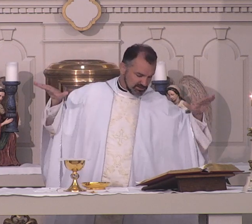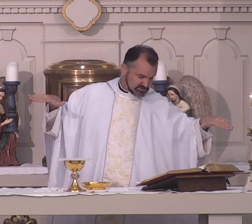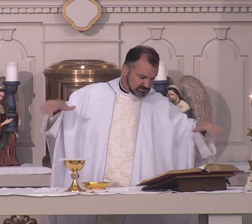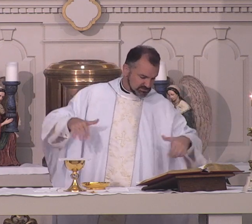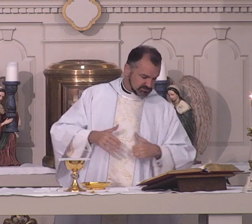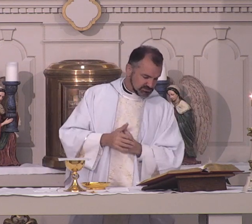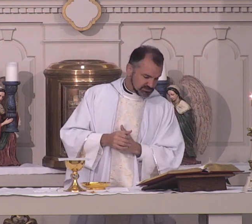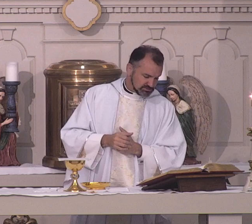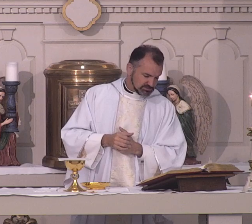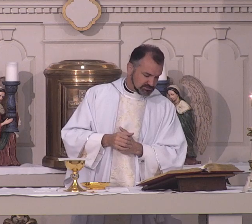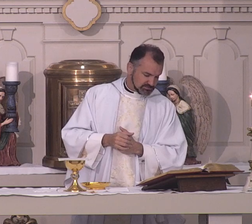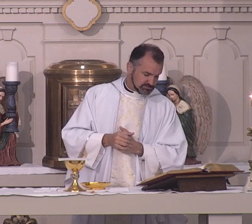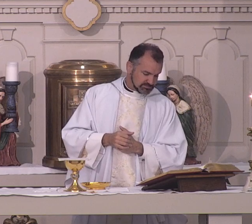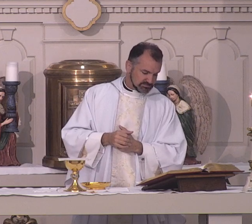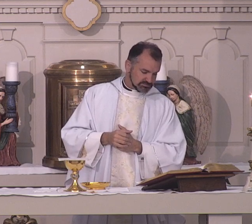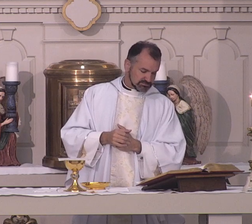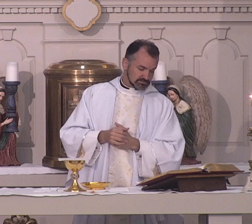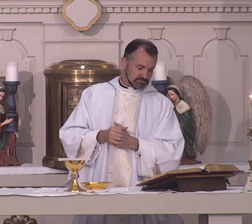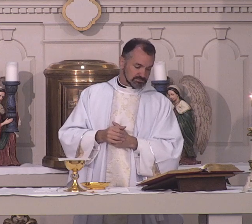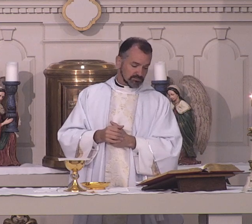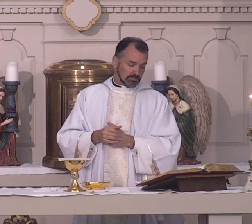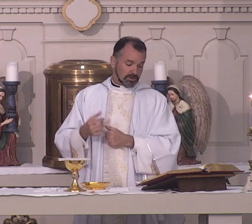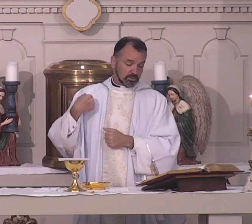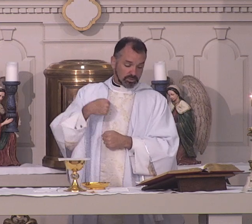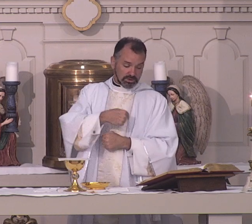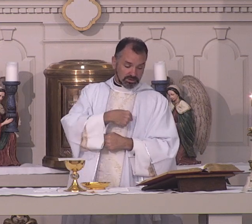and angels.